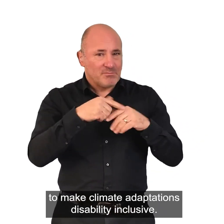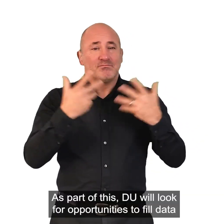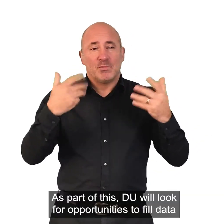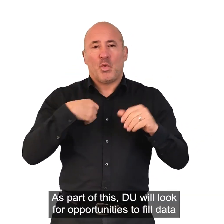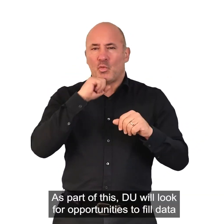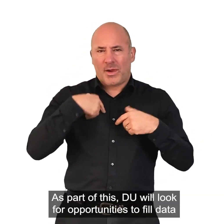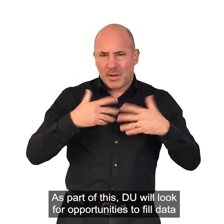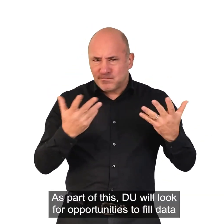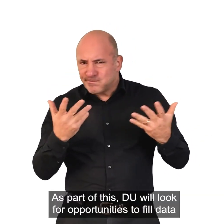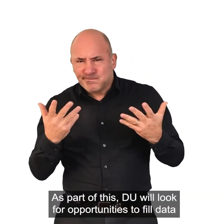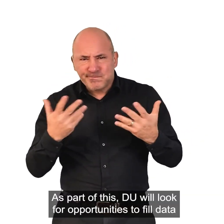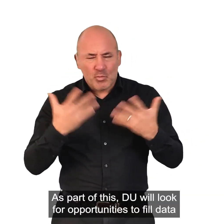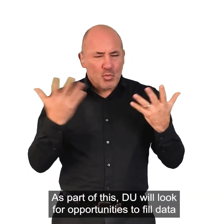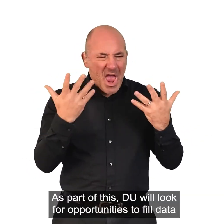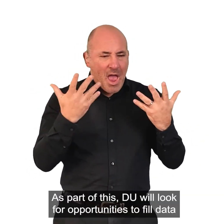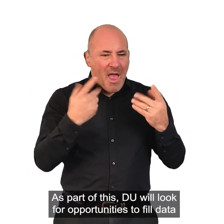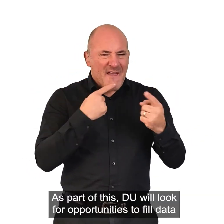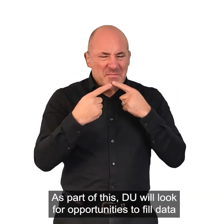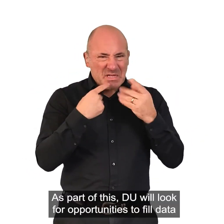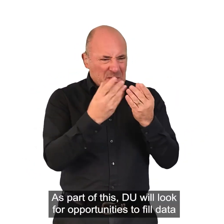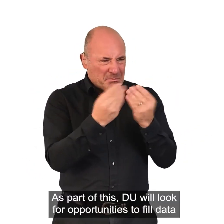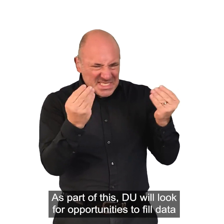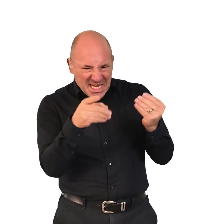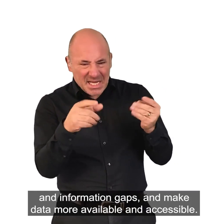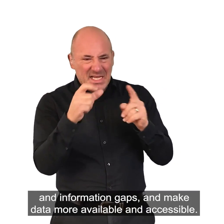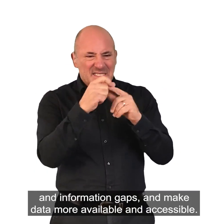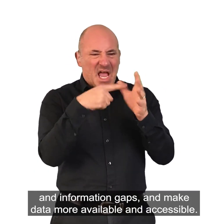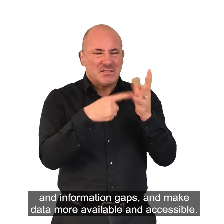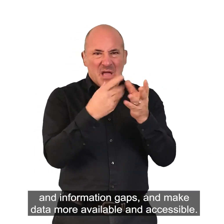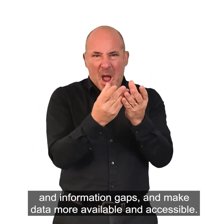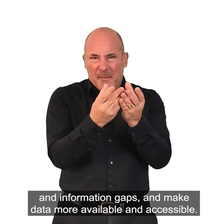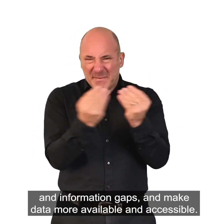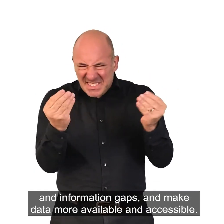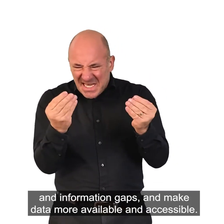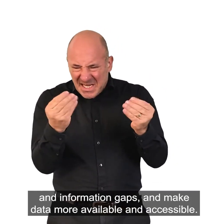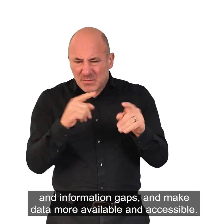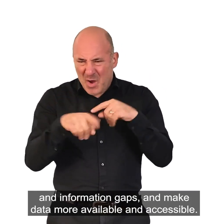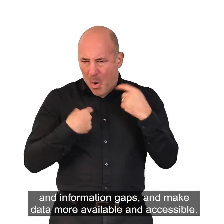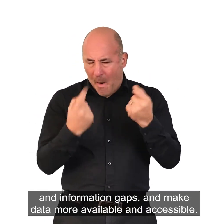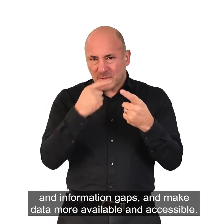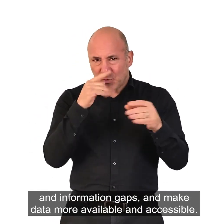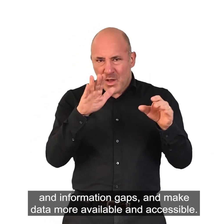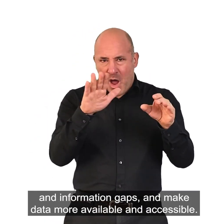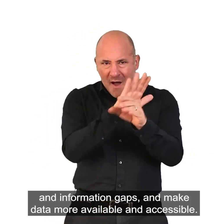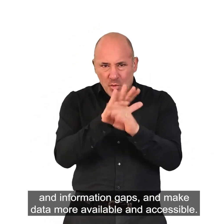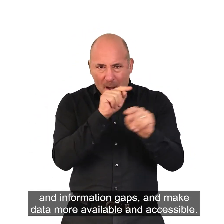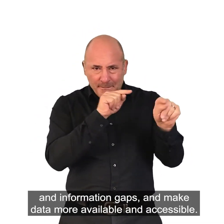As part of this, DU will look for opportunities to fill data and information gaps and make data more available and